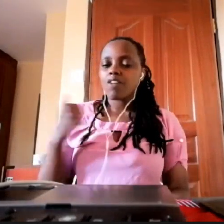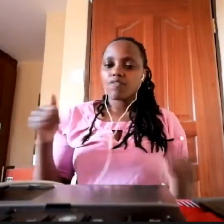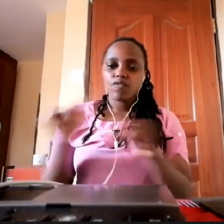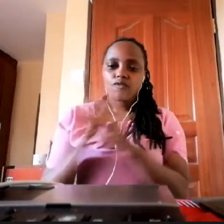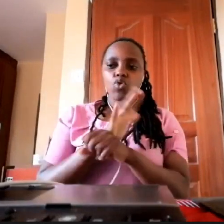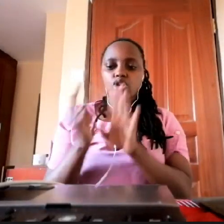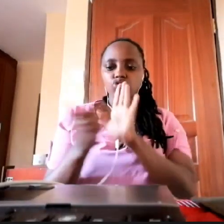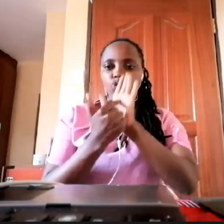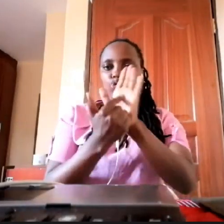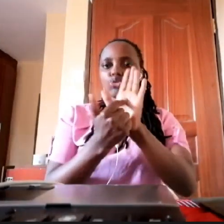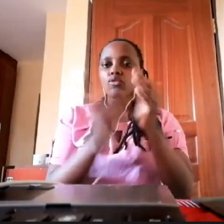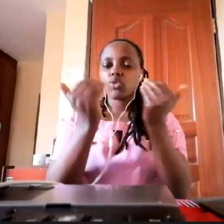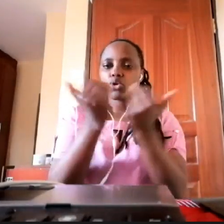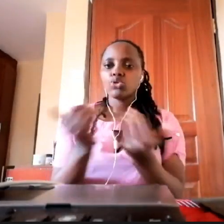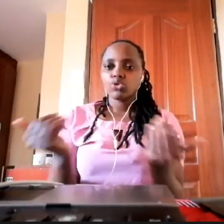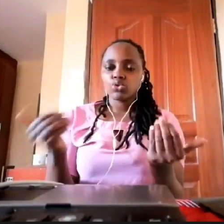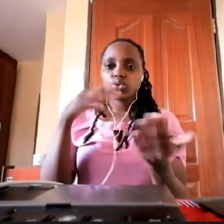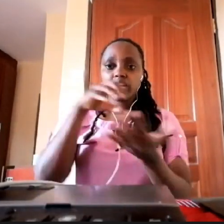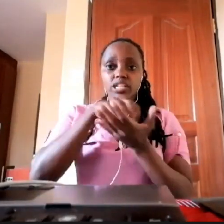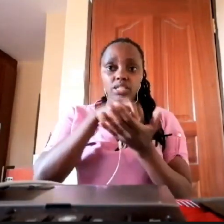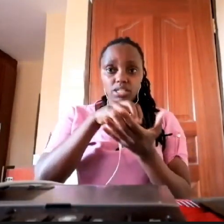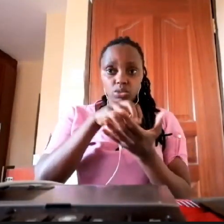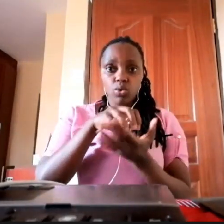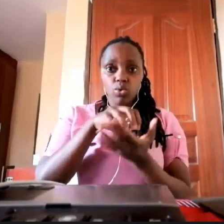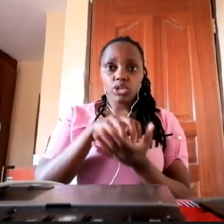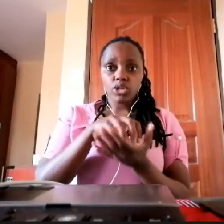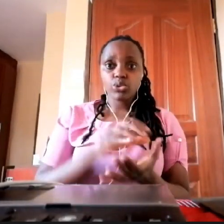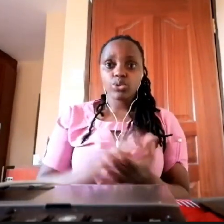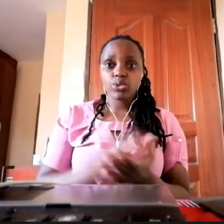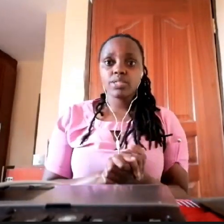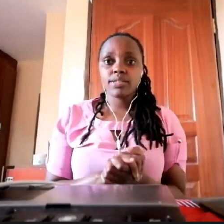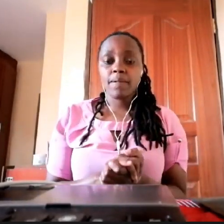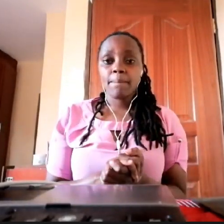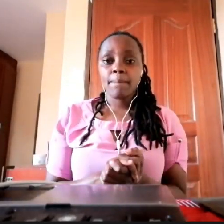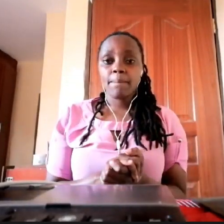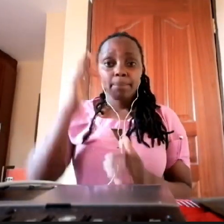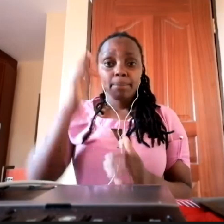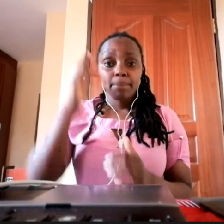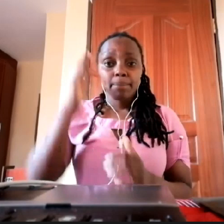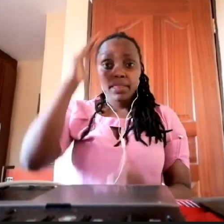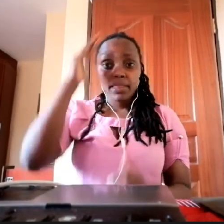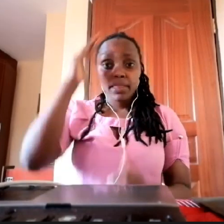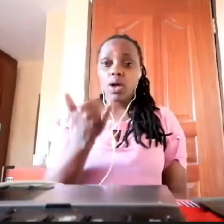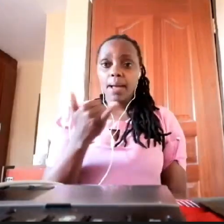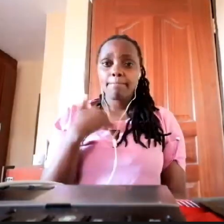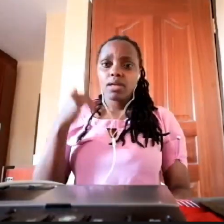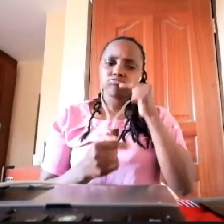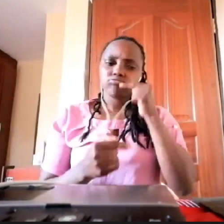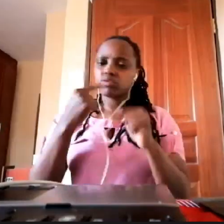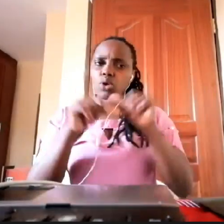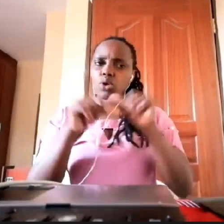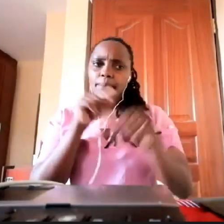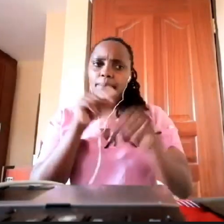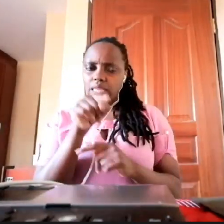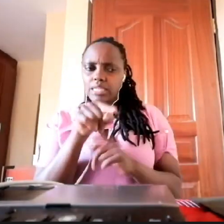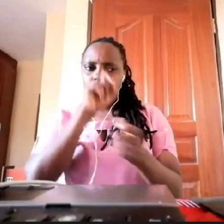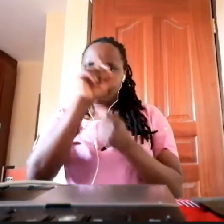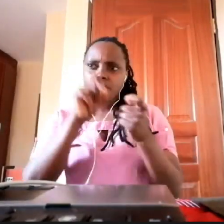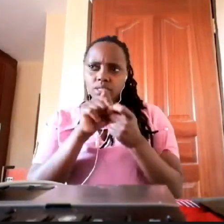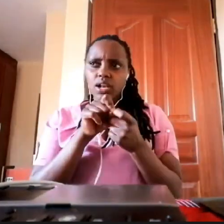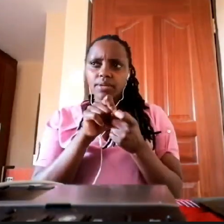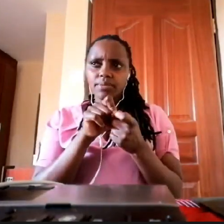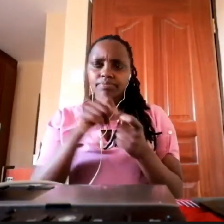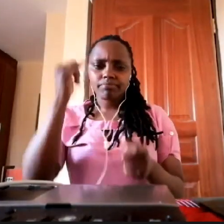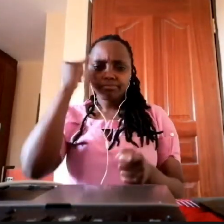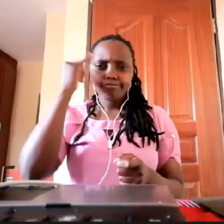of children's situation on the ground. The reason why I'm persistent about this particular aspect